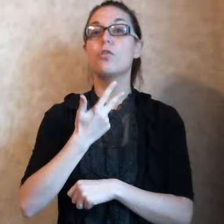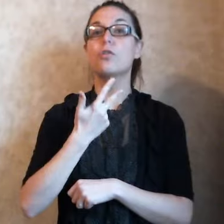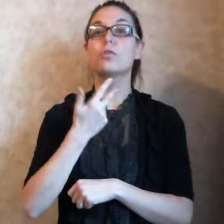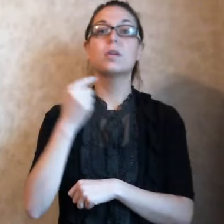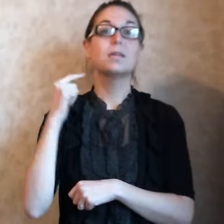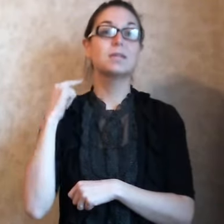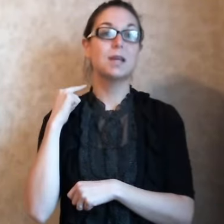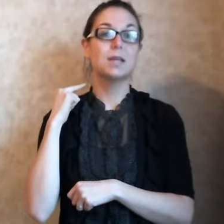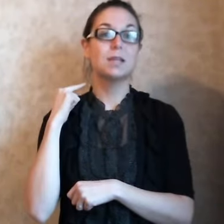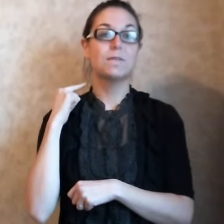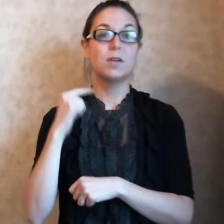And there